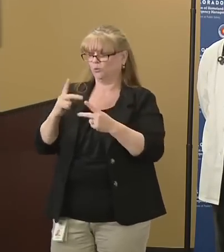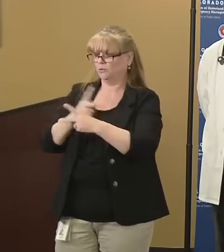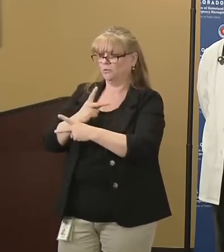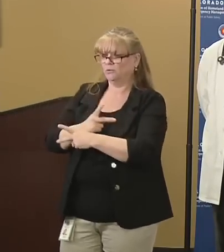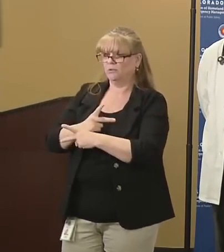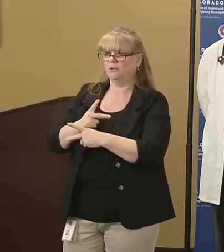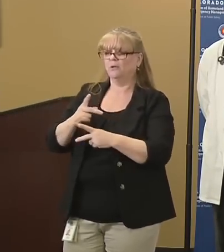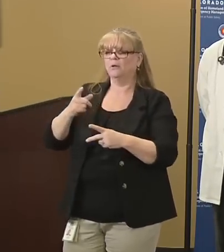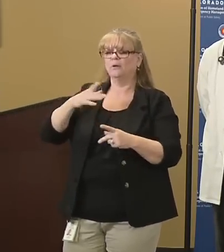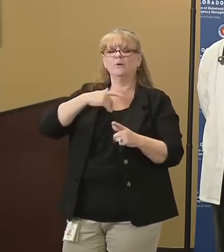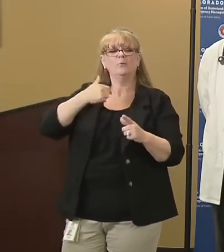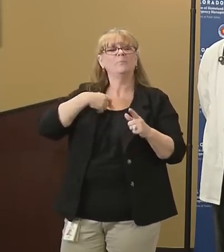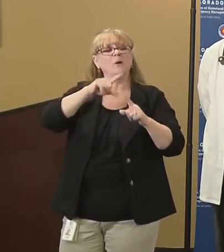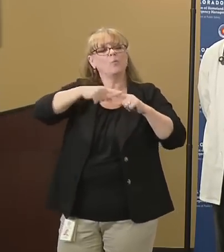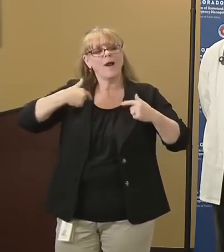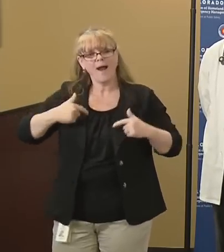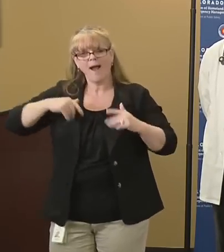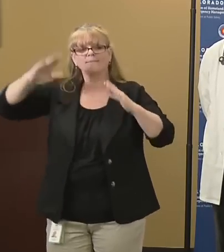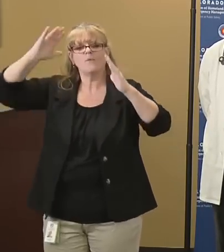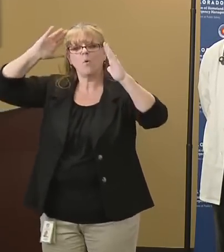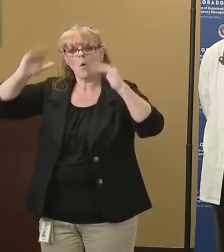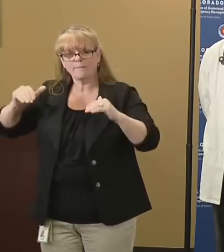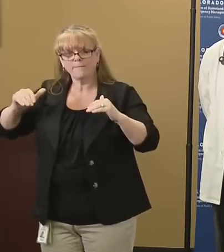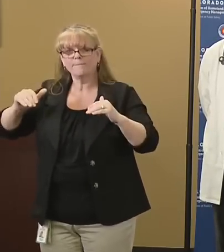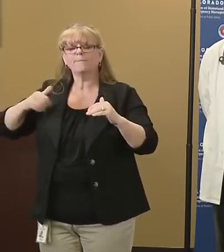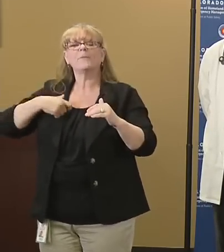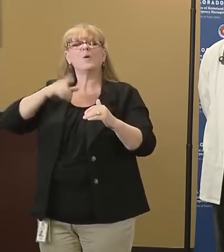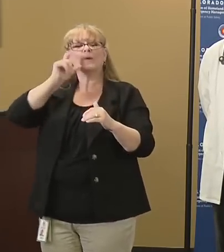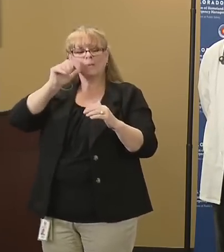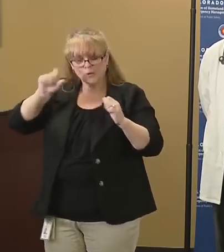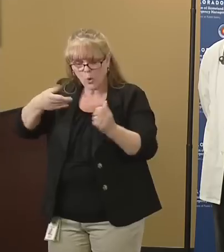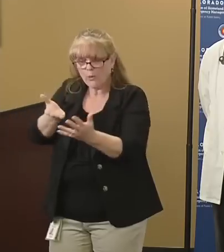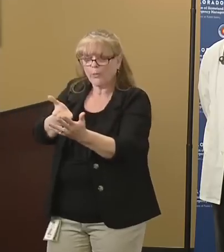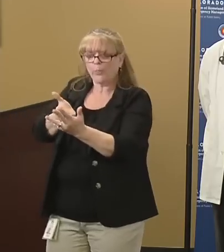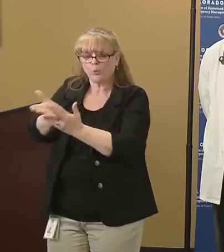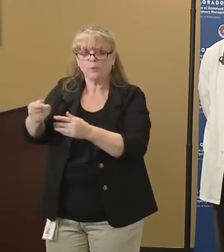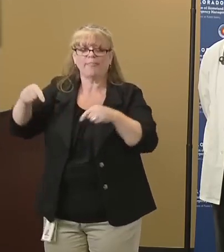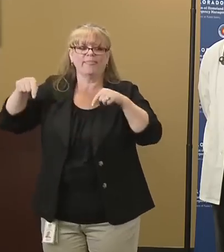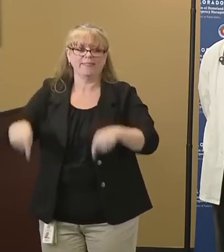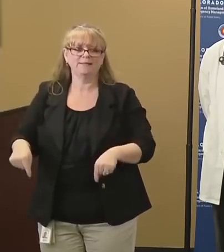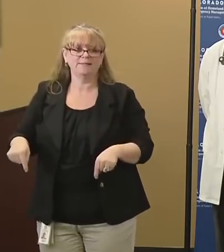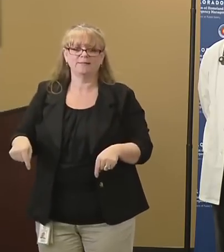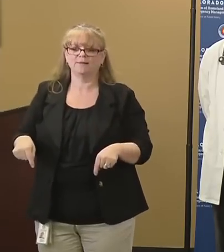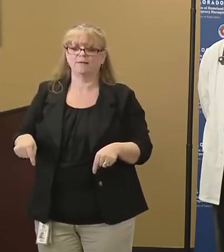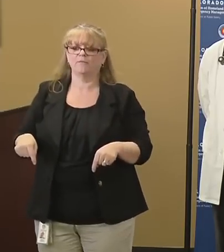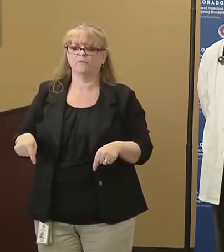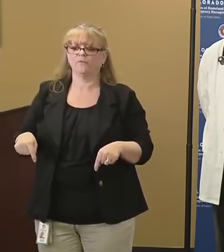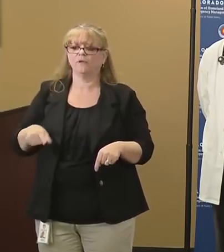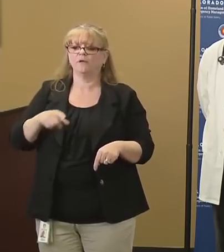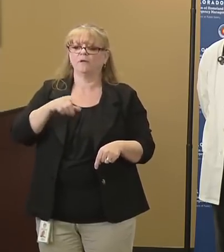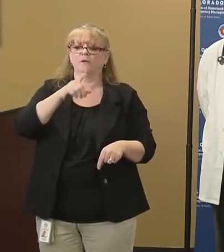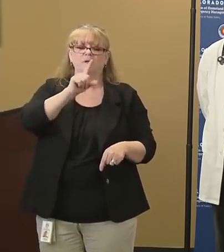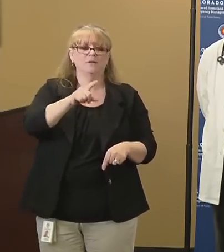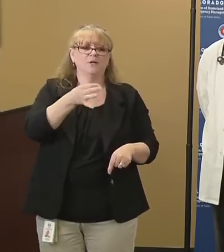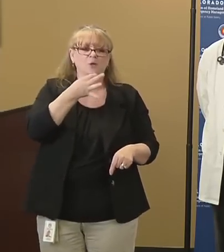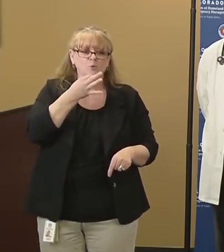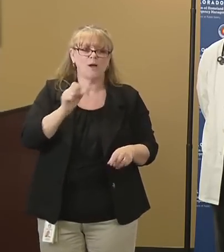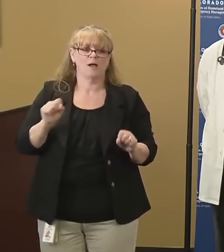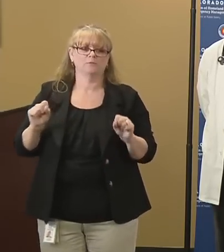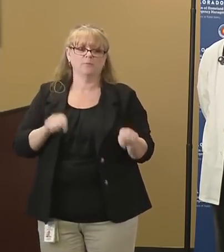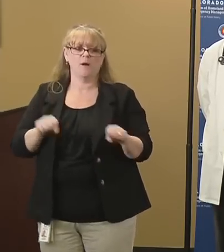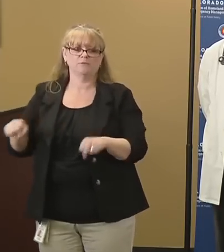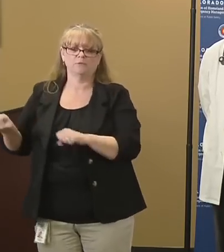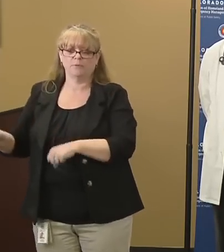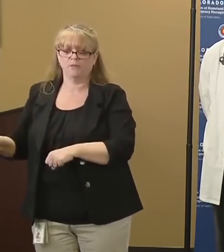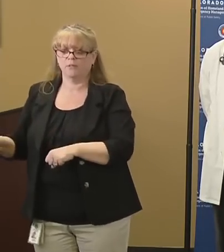to normal productivity, and we'll get things going again. We want that to be as soon as is possible, and it'll be sooner that we can do that, the more